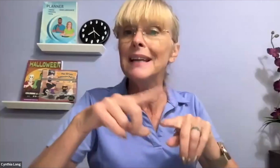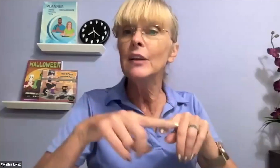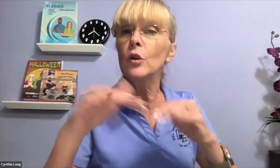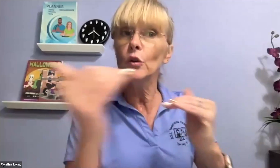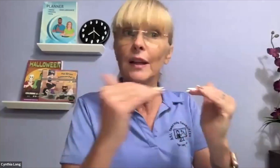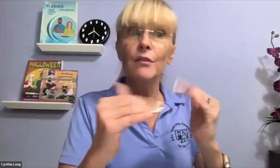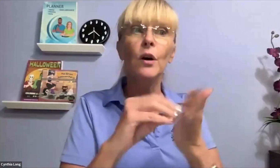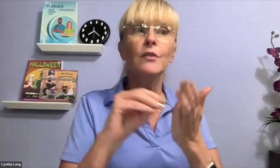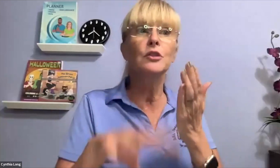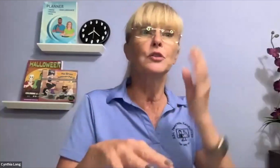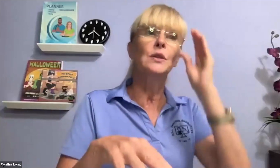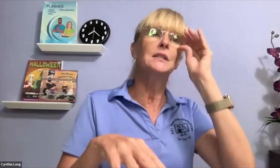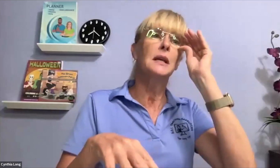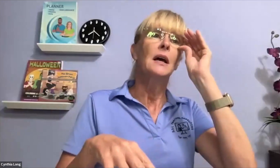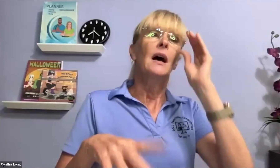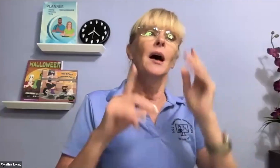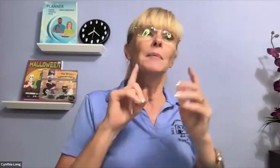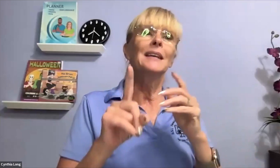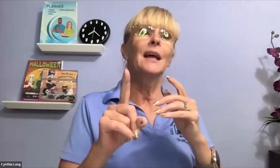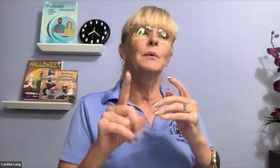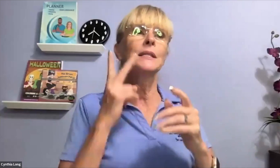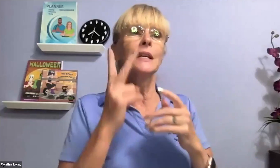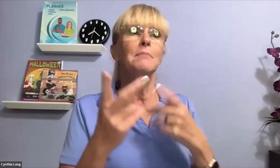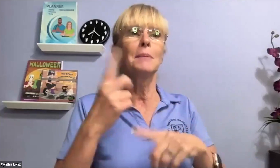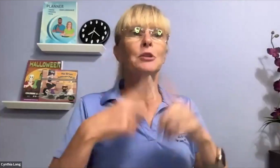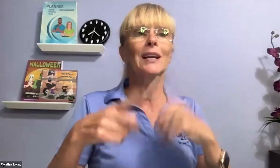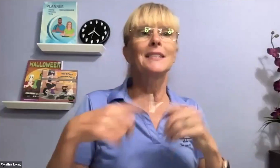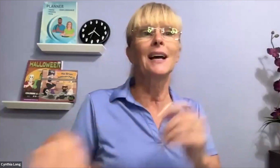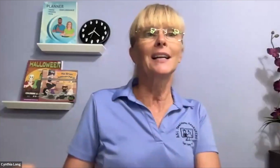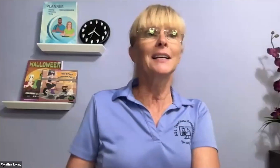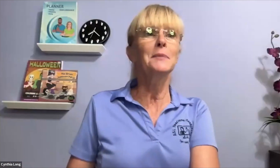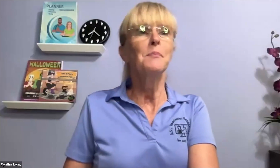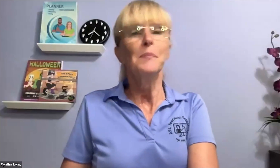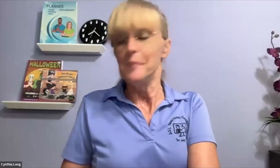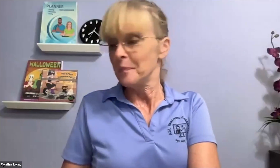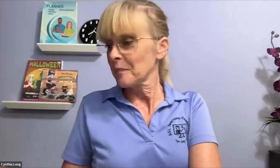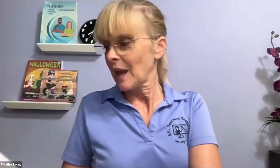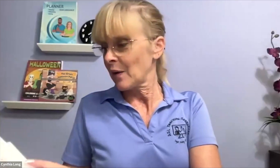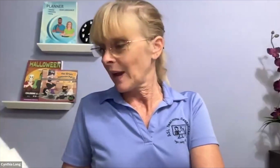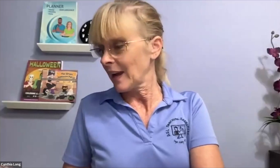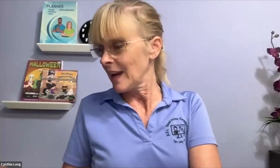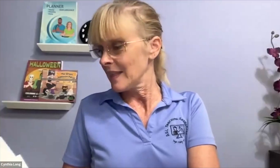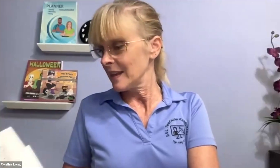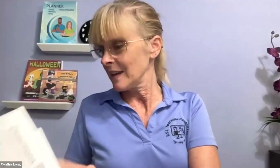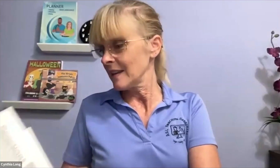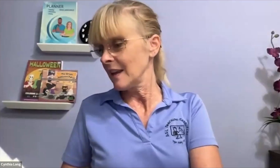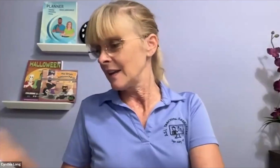depending on your level of your students. Then they would see it and maybe try to sign it. Okay, and then